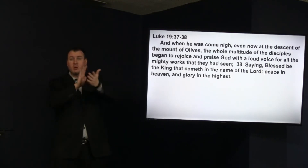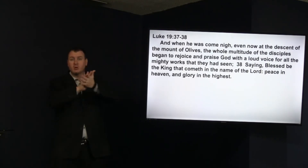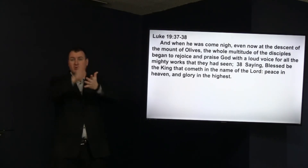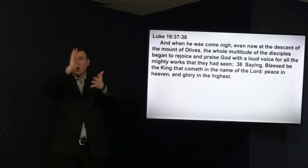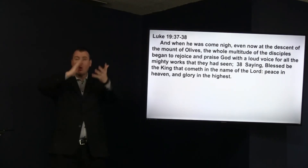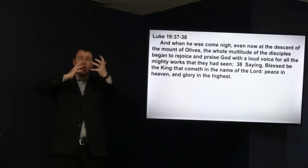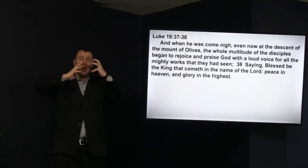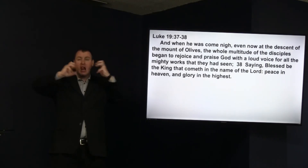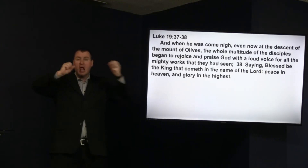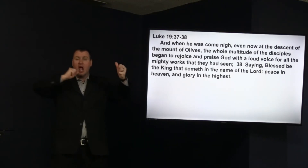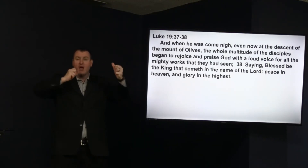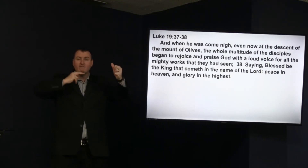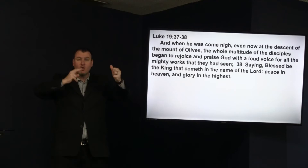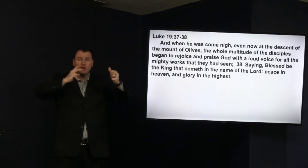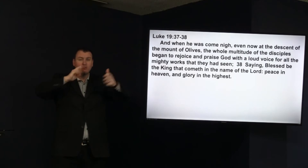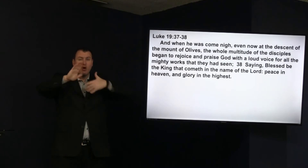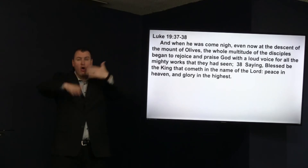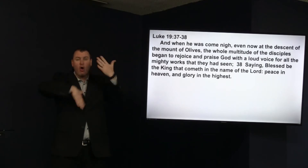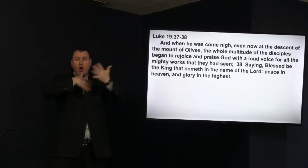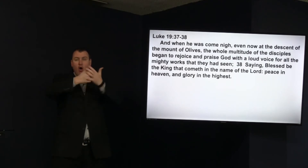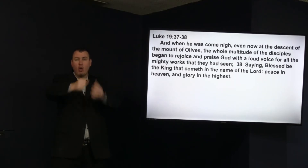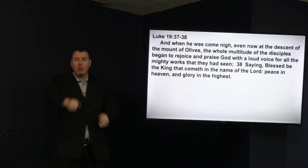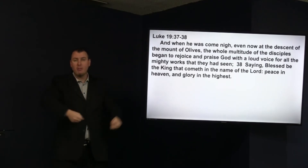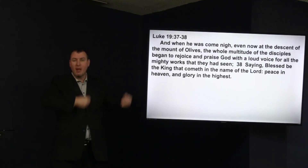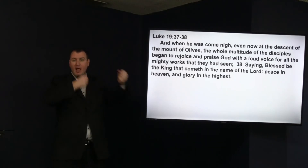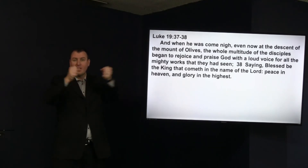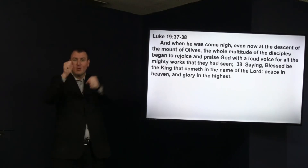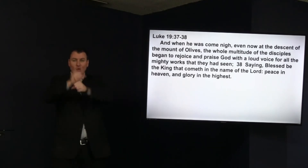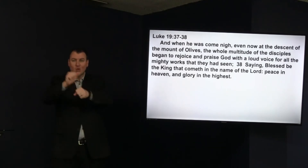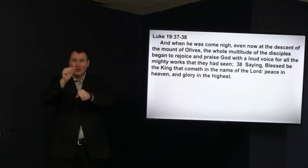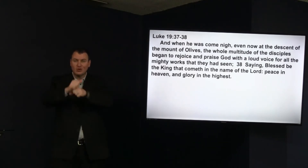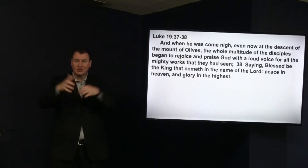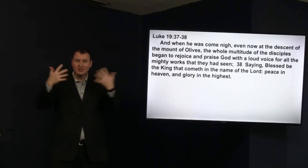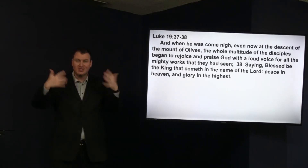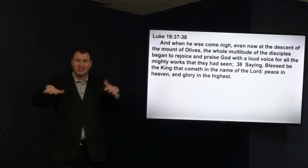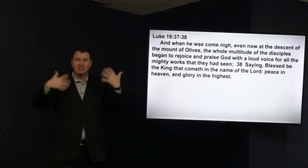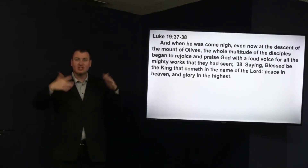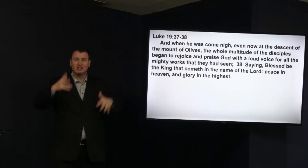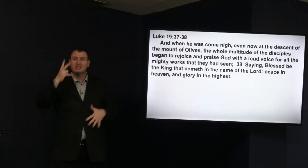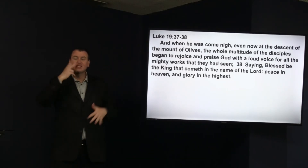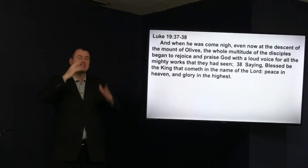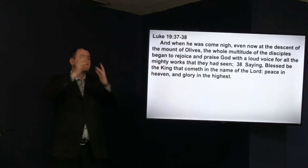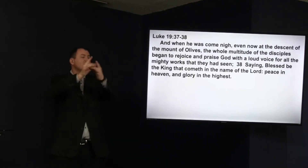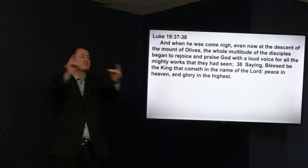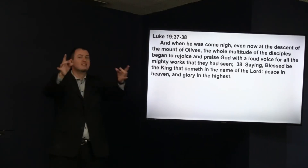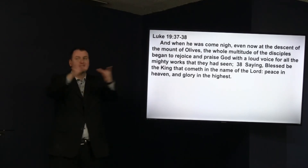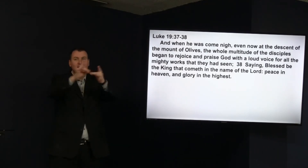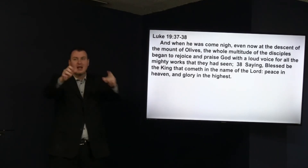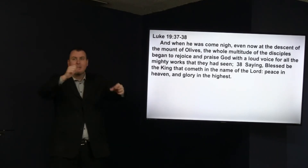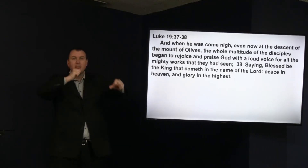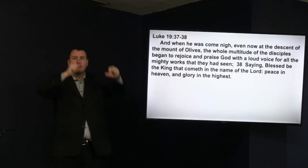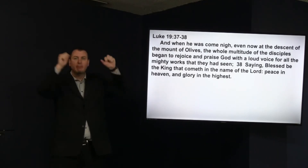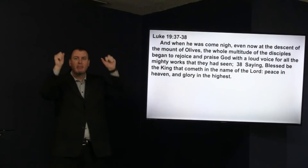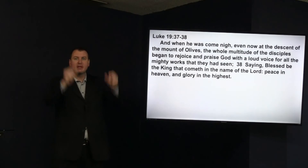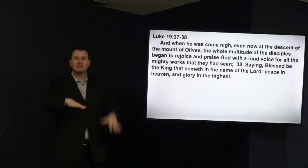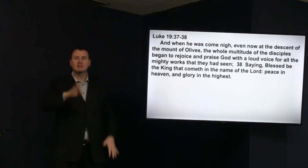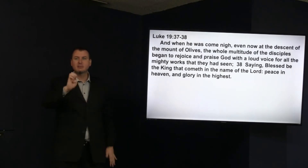the whole multitude of the disciples began to rejoice and praise God with a loud voice for all the